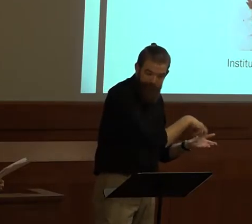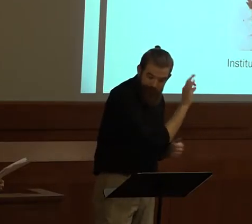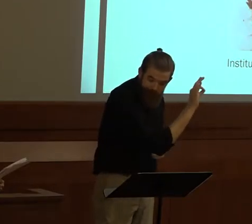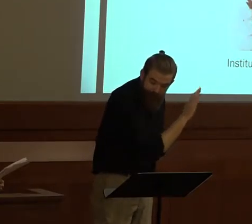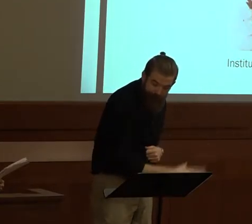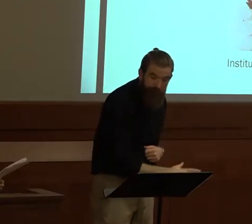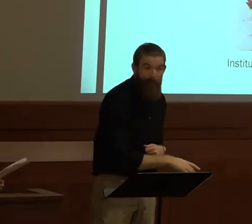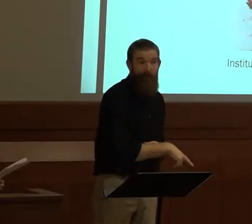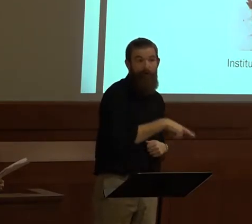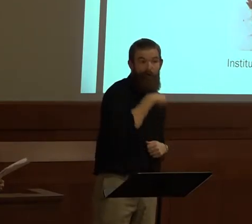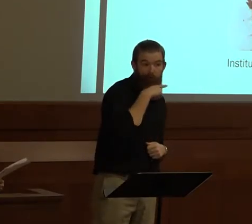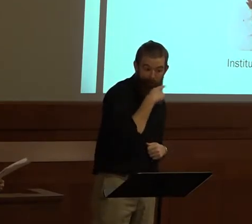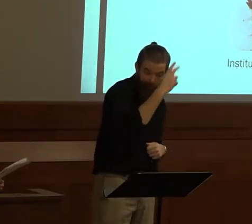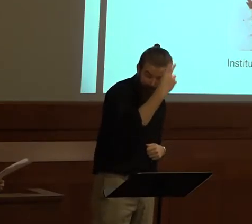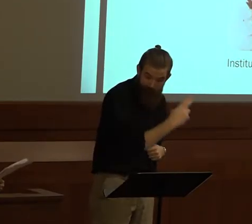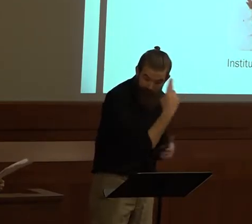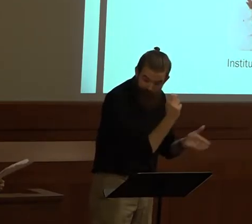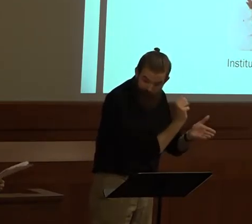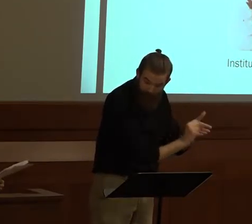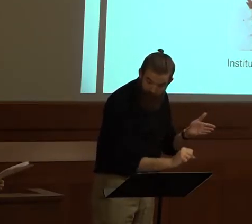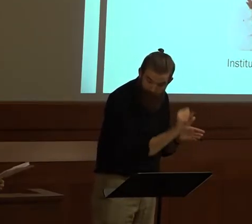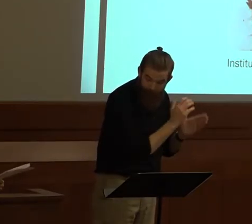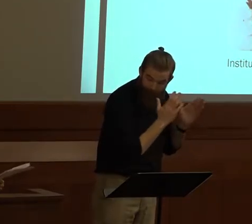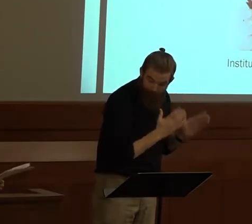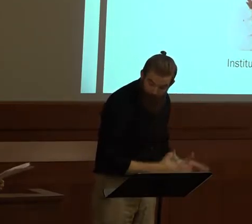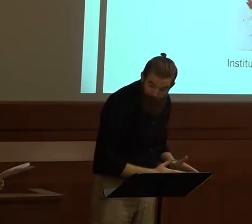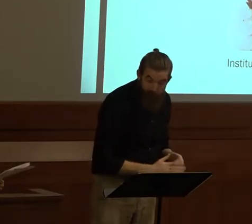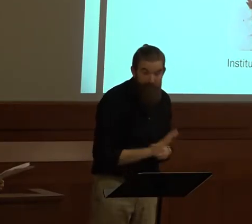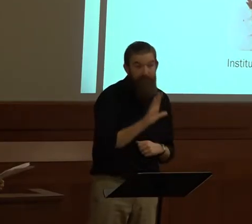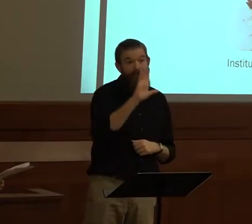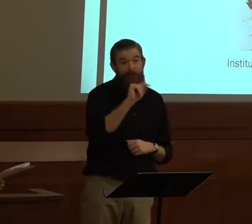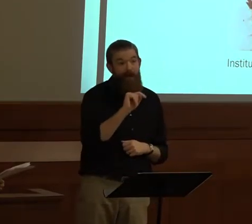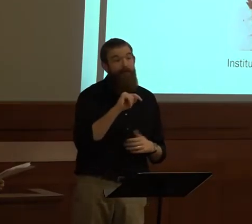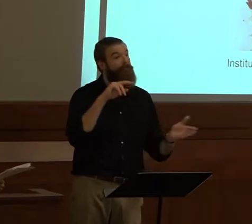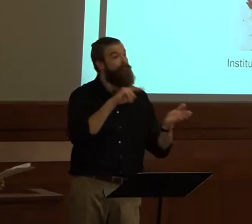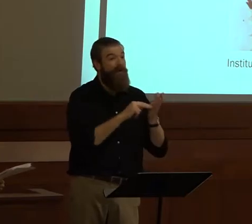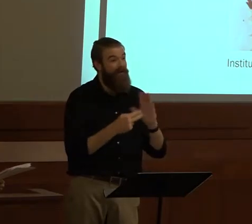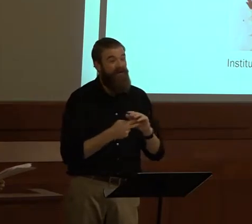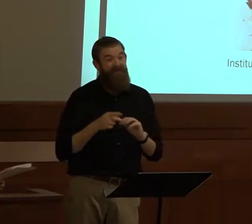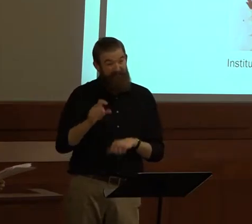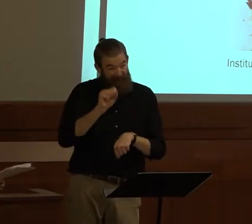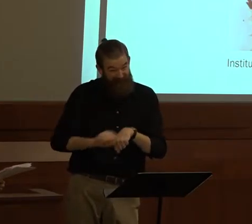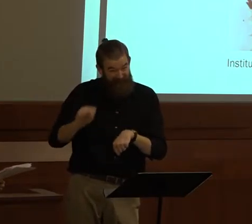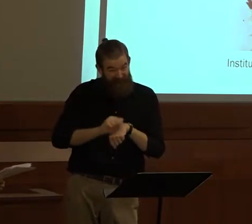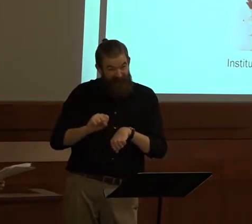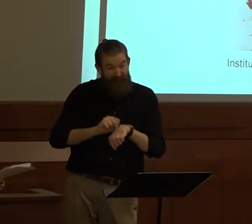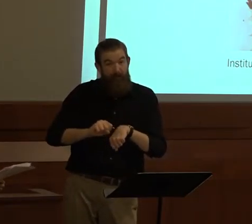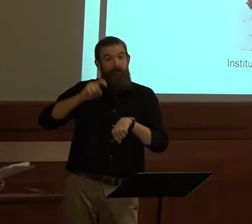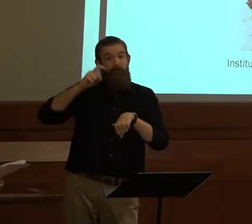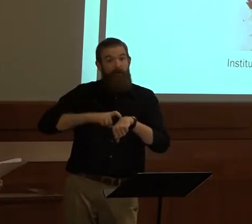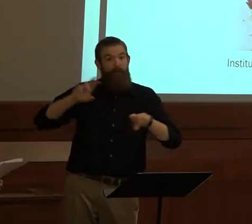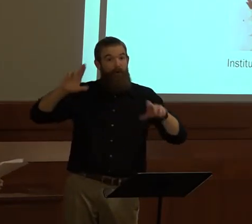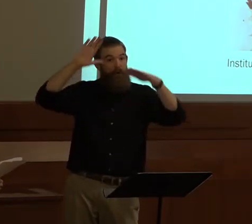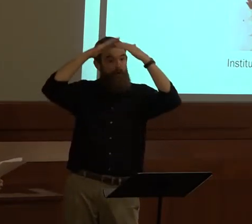minister broadly, both in spoken language to hearing people and in sign language to deaf people.